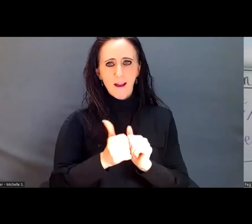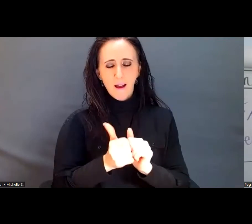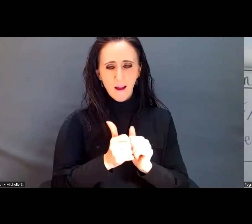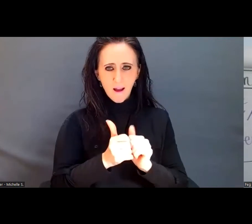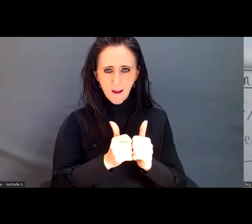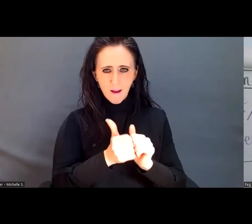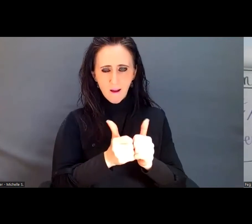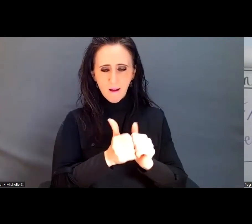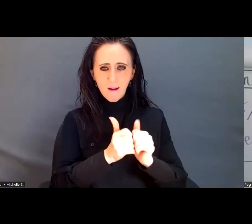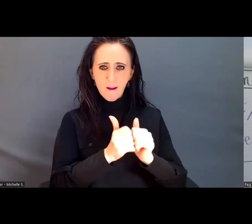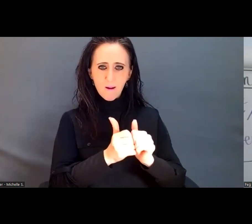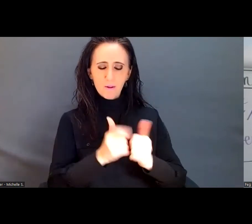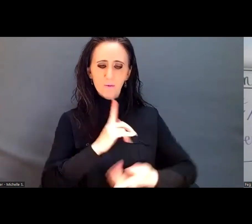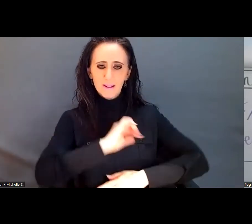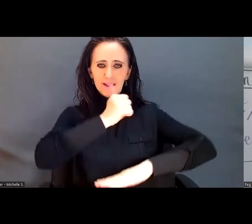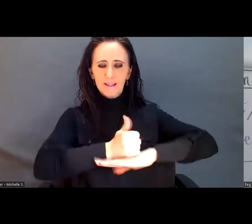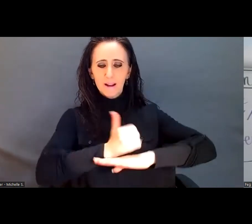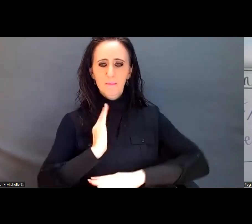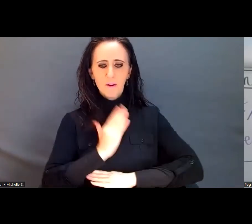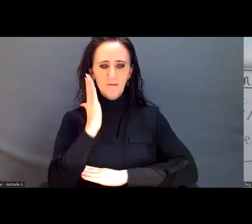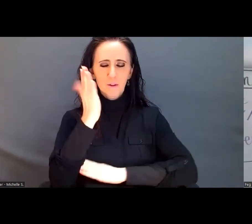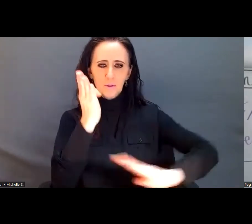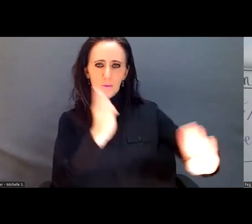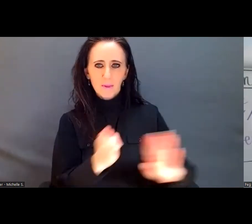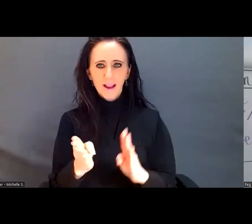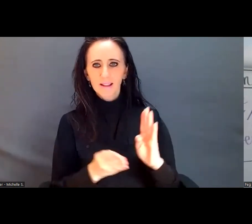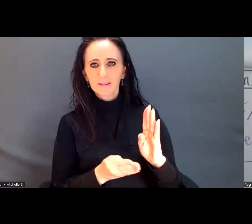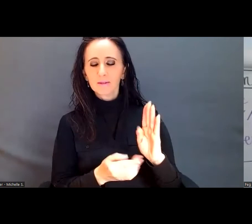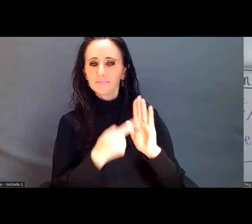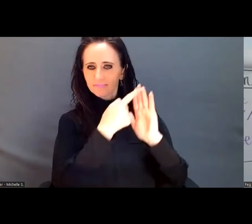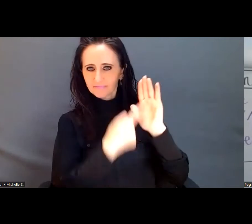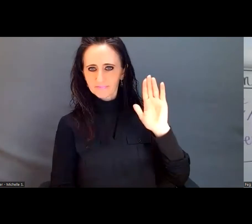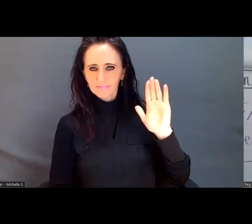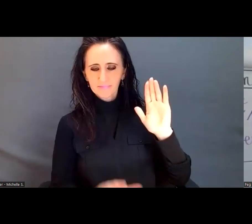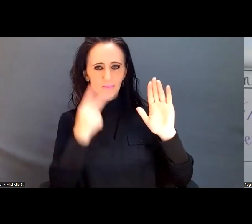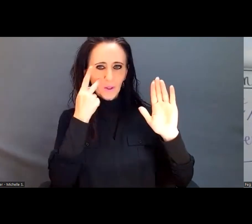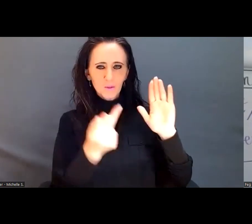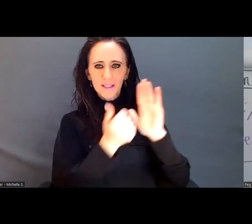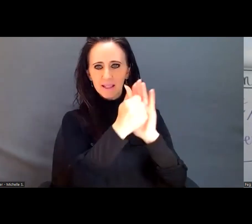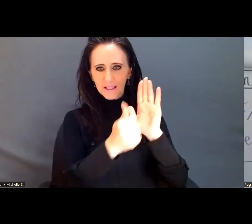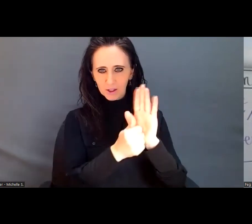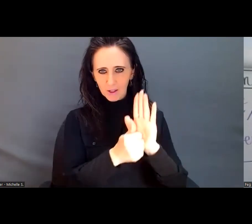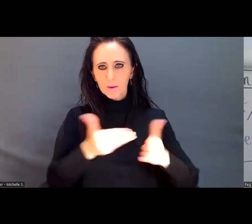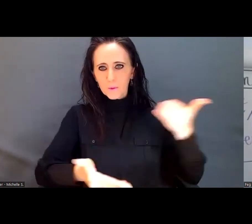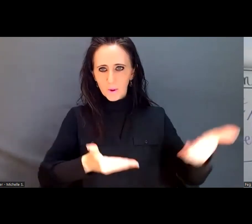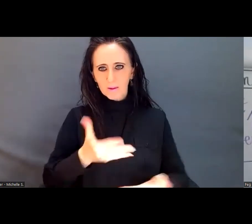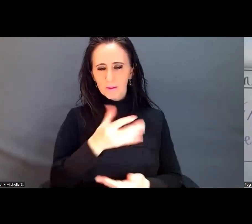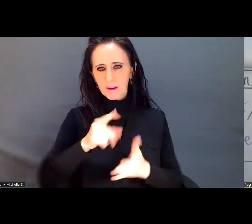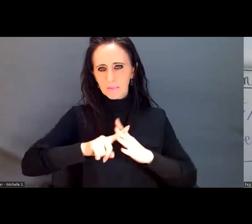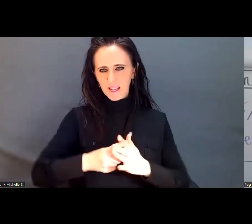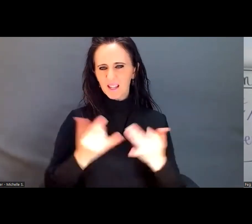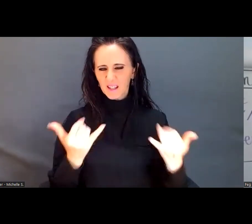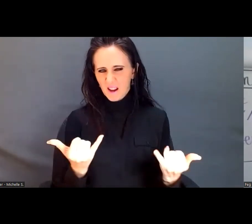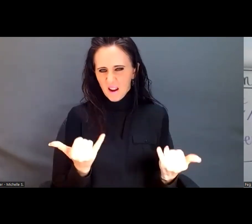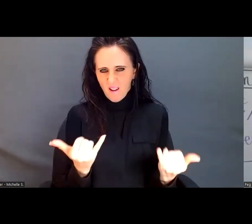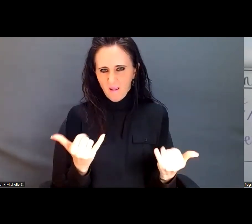Here's our agenda for the next little bit. Welcome and opening. We're doing that right now, briefly. And then we're going to look at resetting